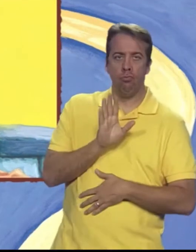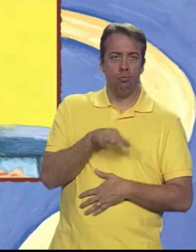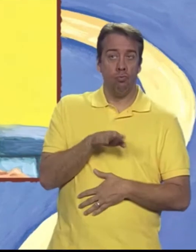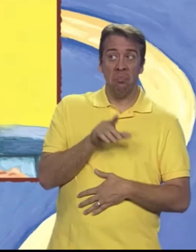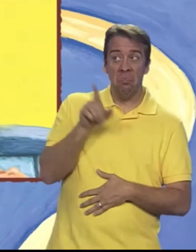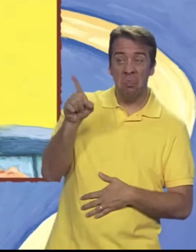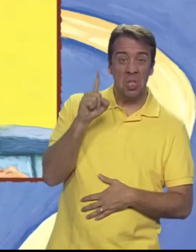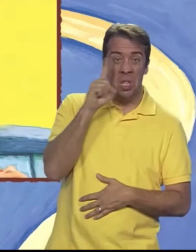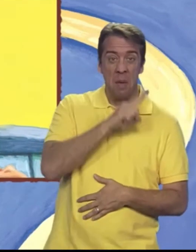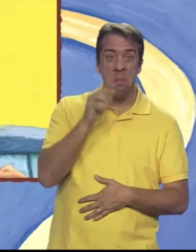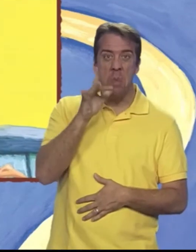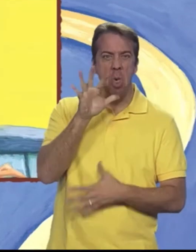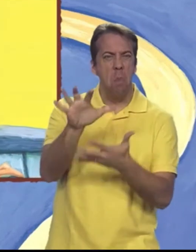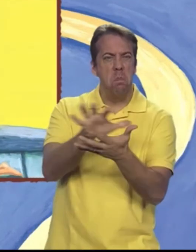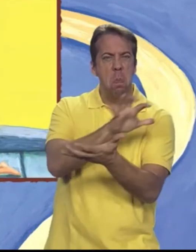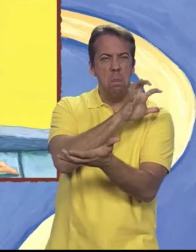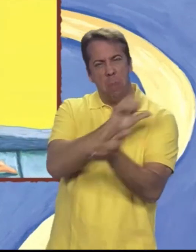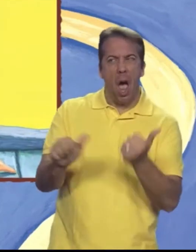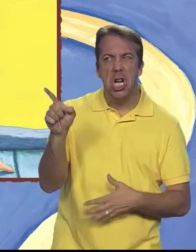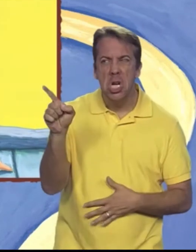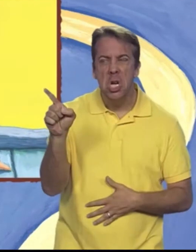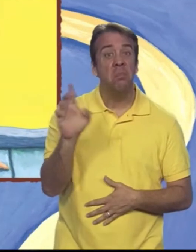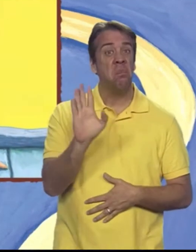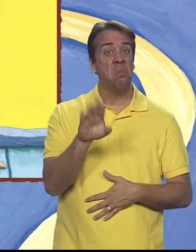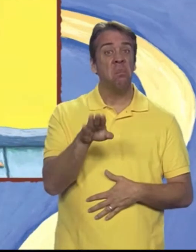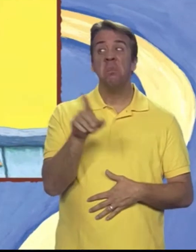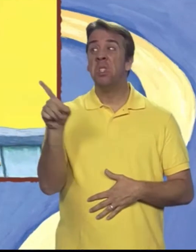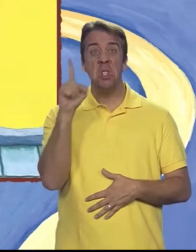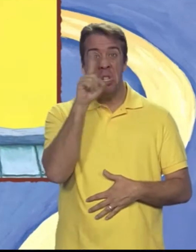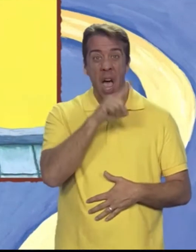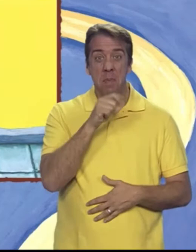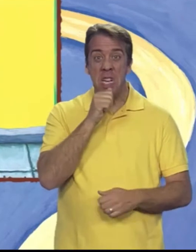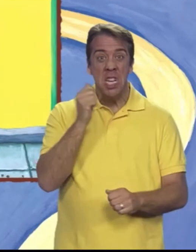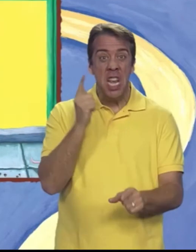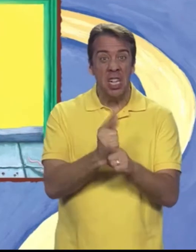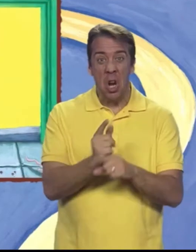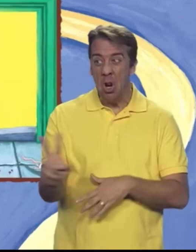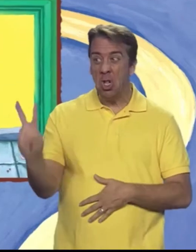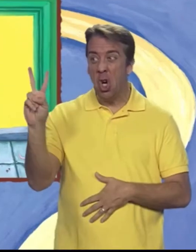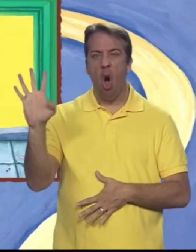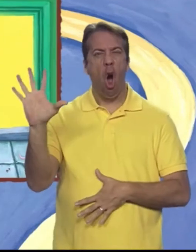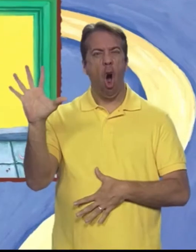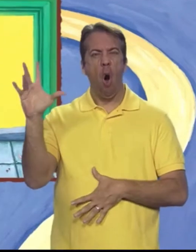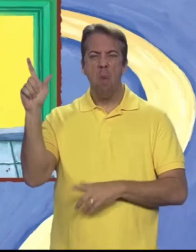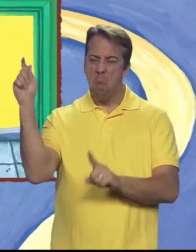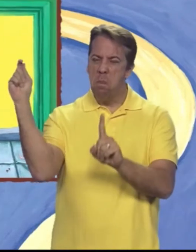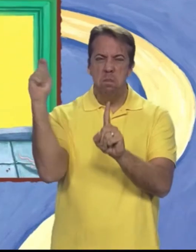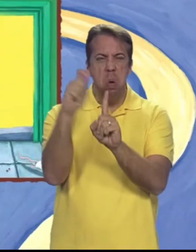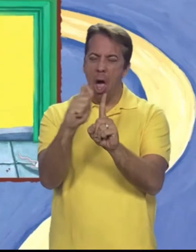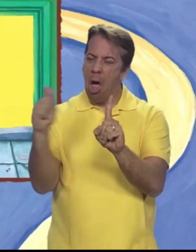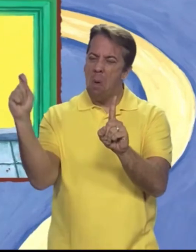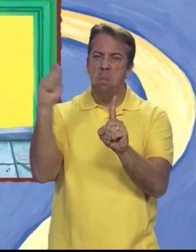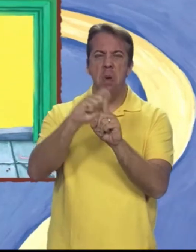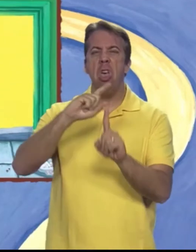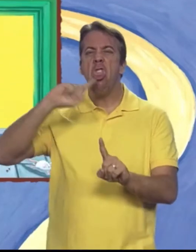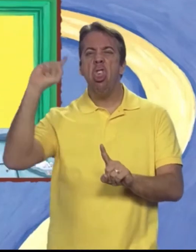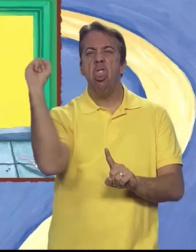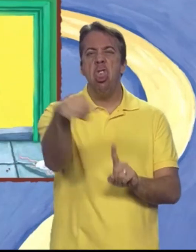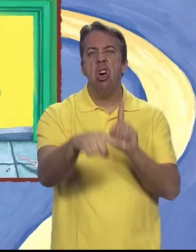She loved her father dearly, but her stepmother and stepsisters were very cruel to her. They made